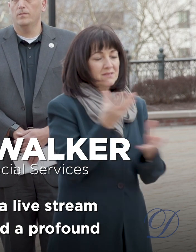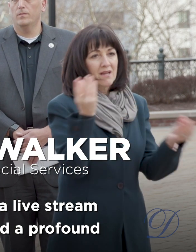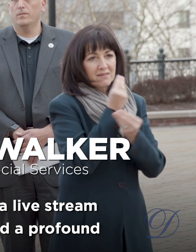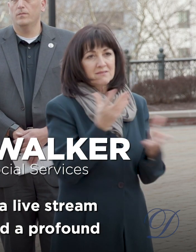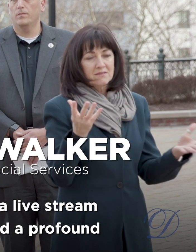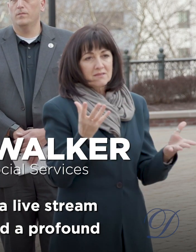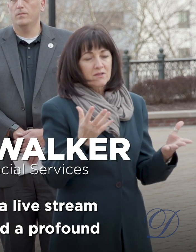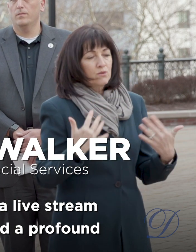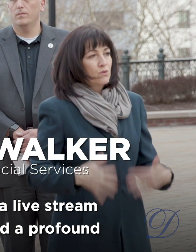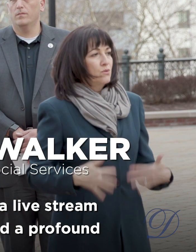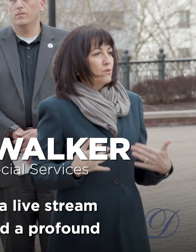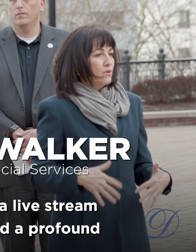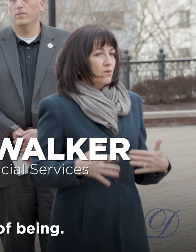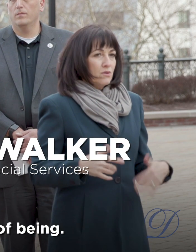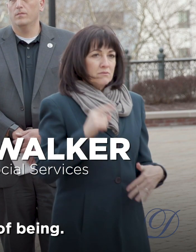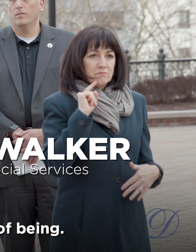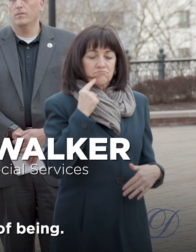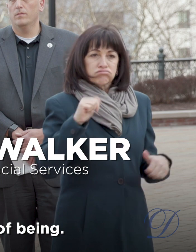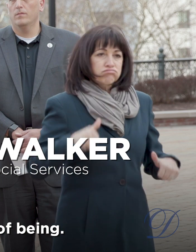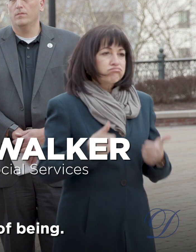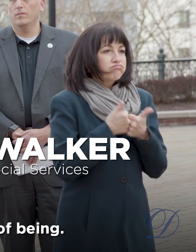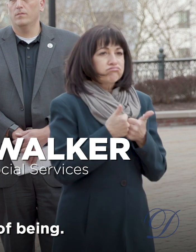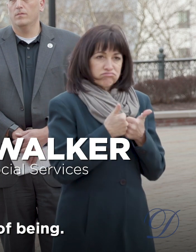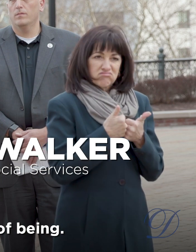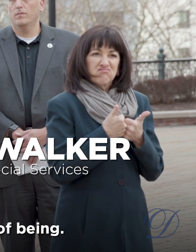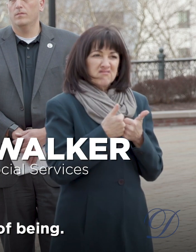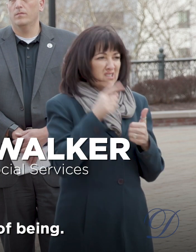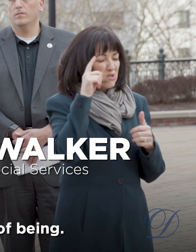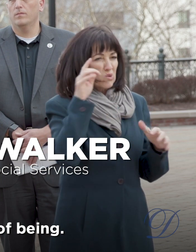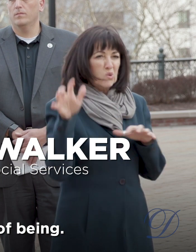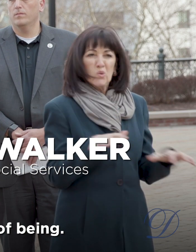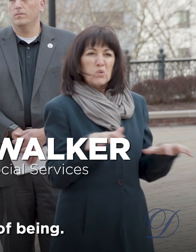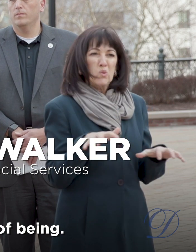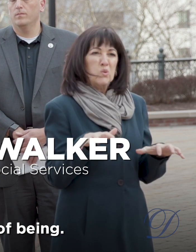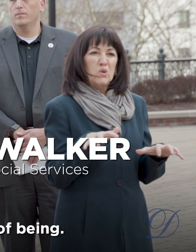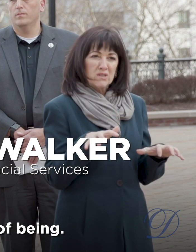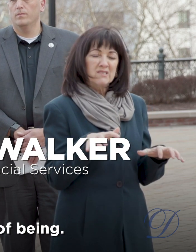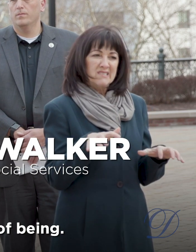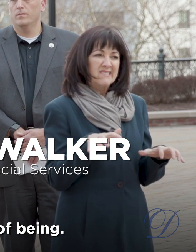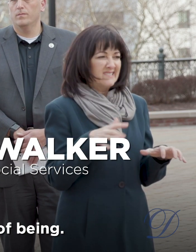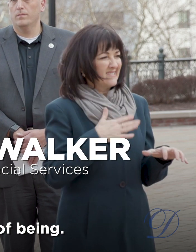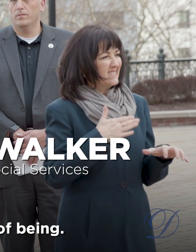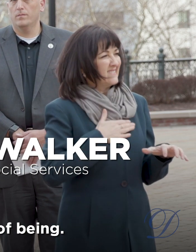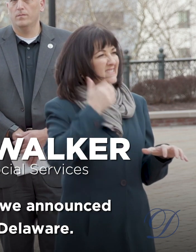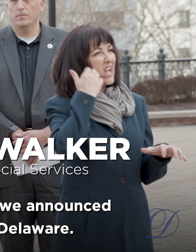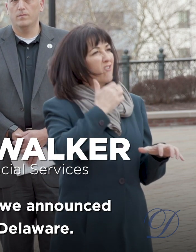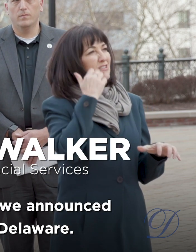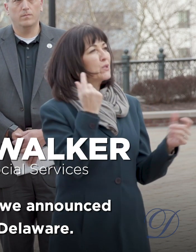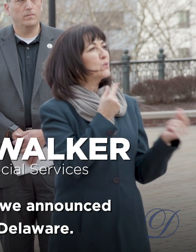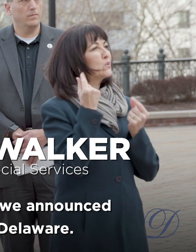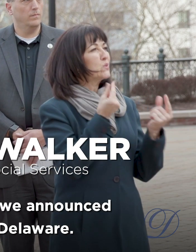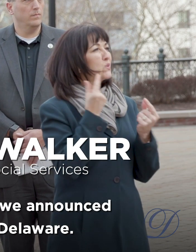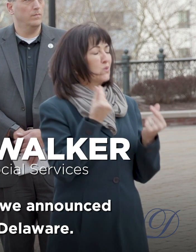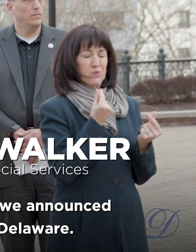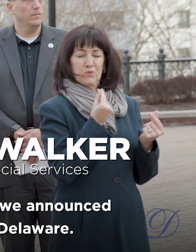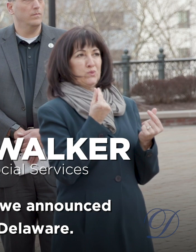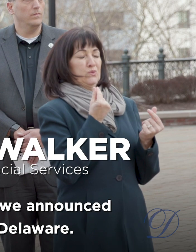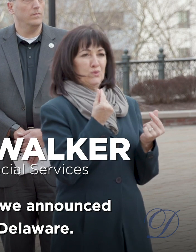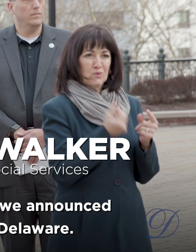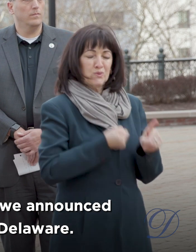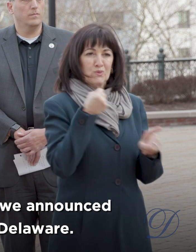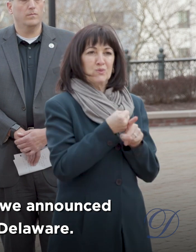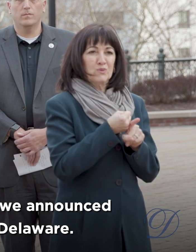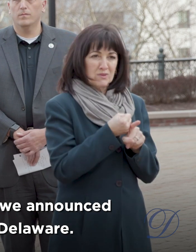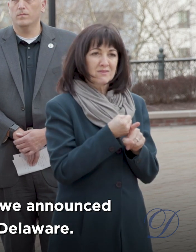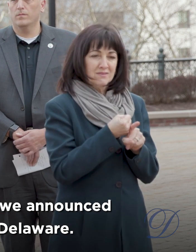a challenge and a profound shock to our normal sense of being. It was only 7 days ago